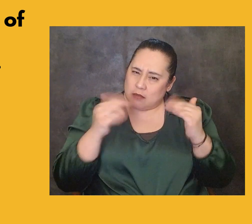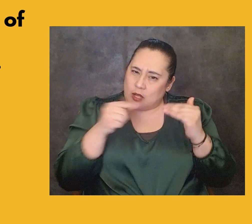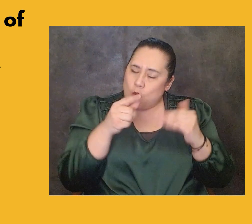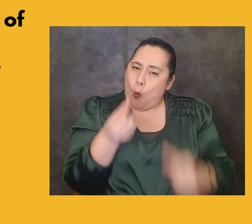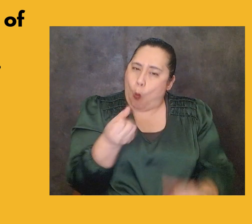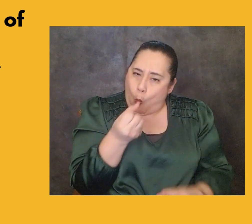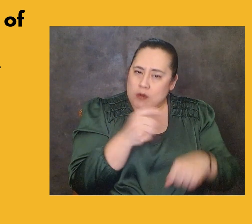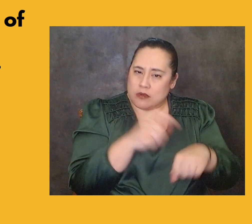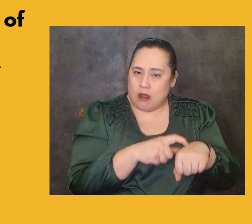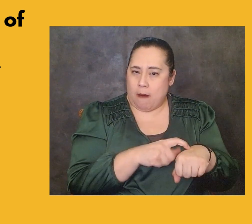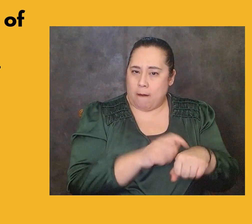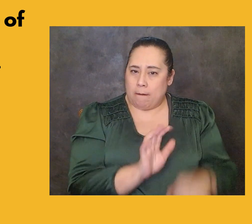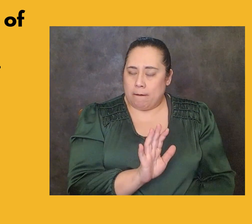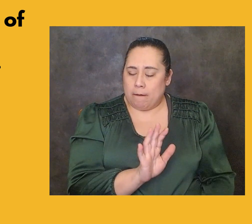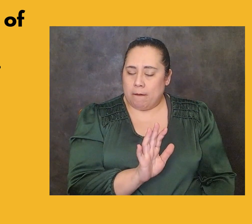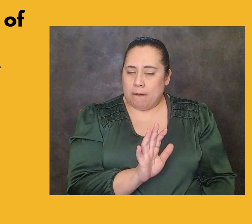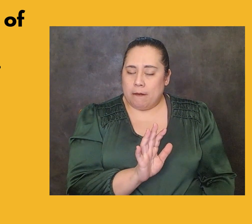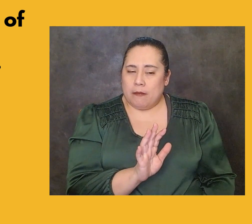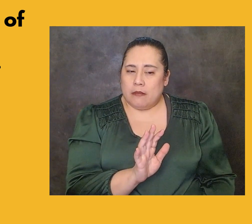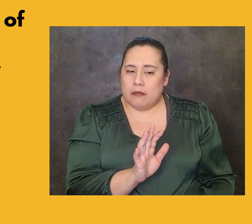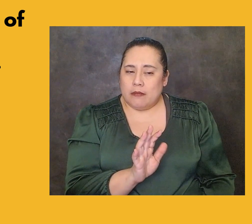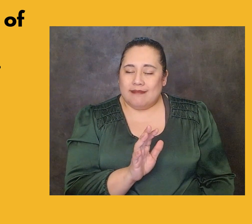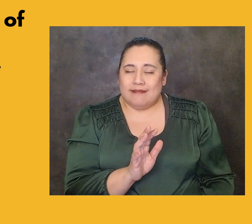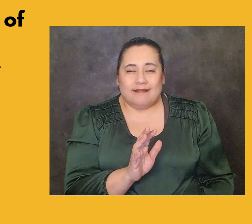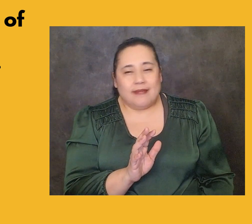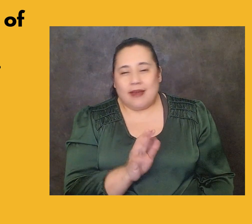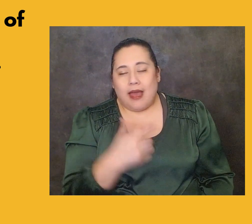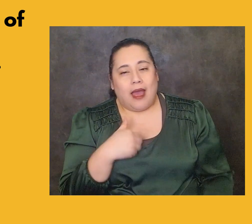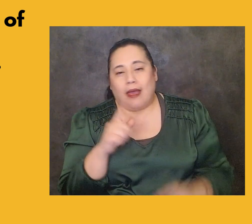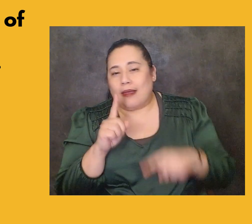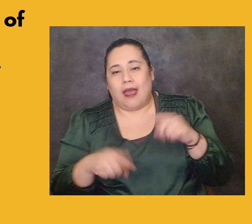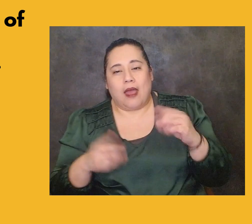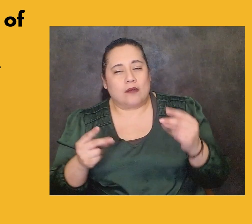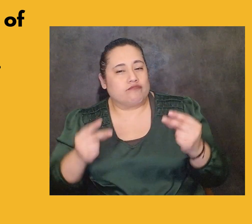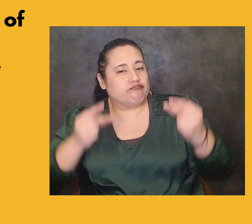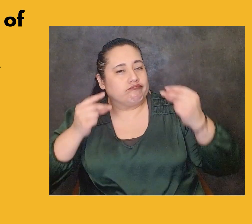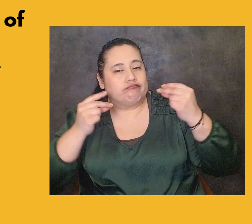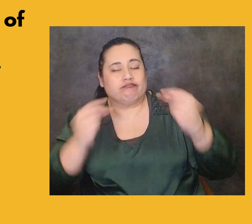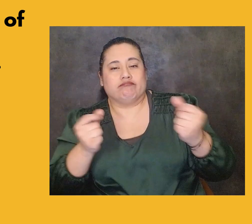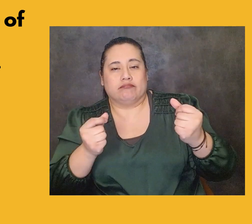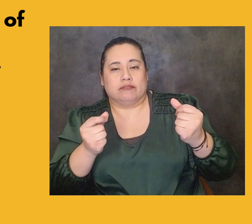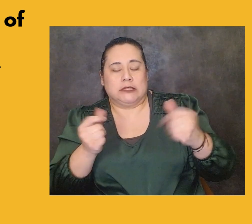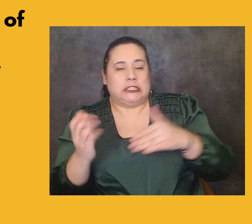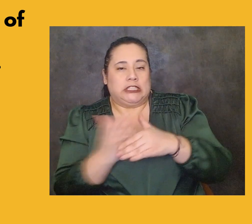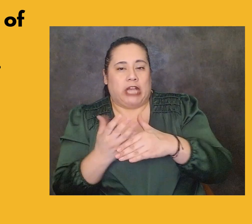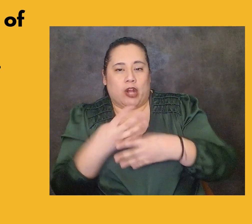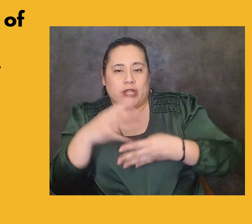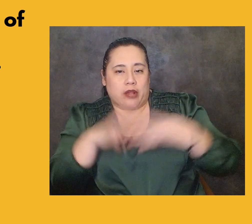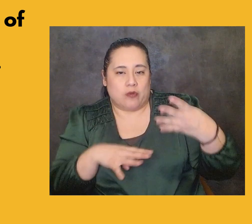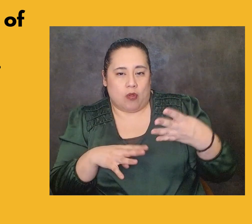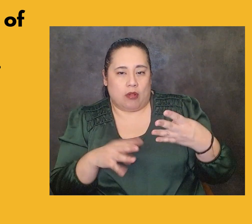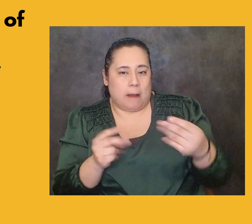expect you to hold the time. I can't immediately share your schedule with you.